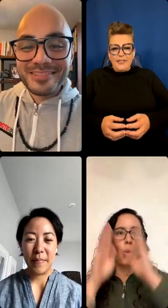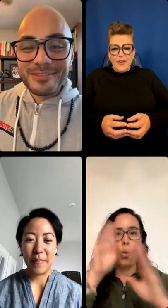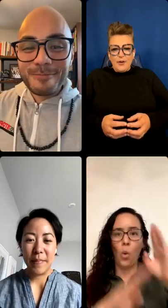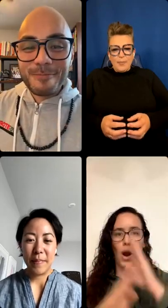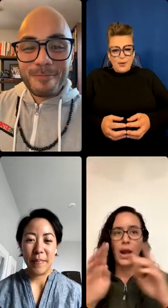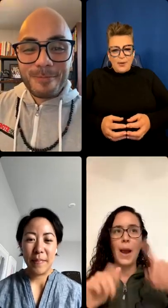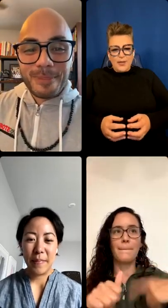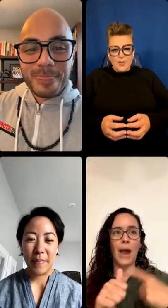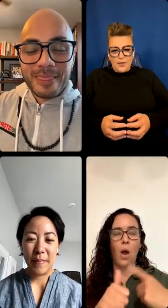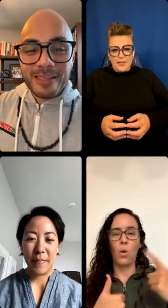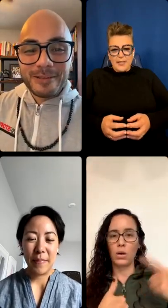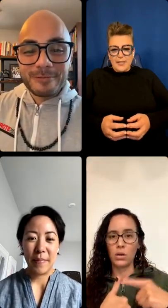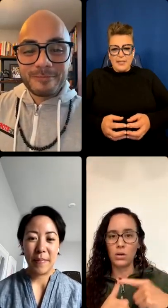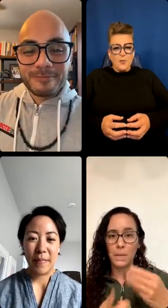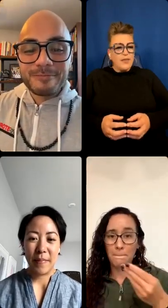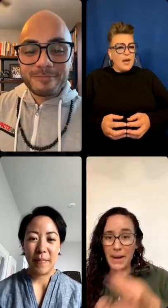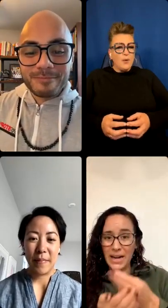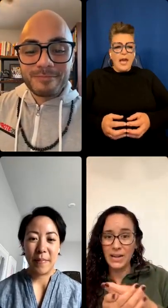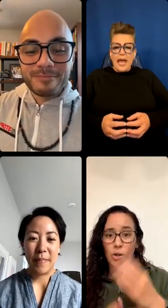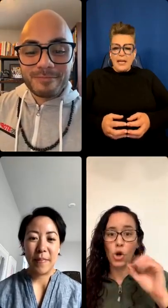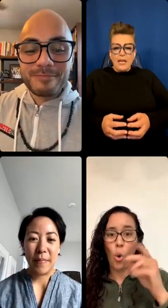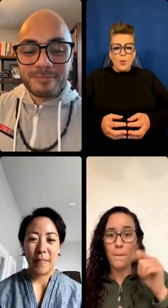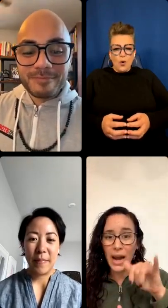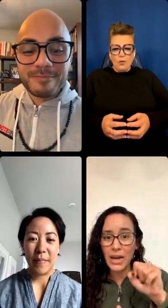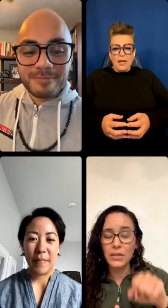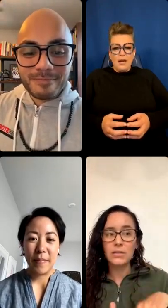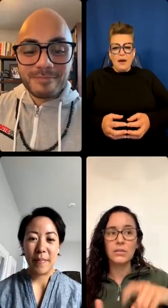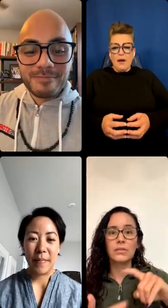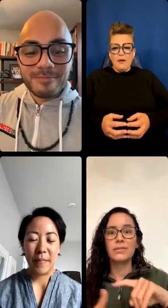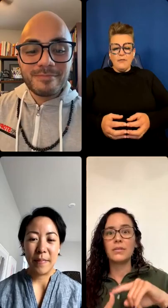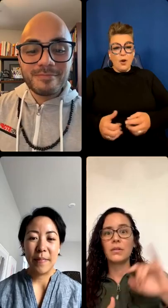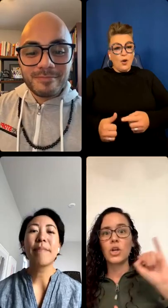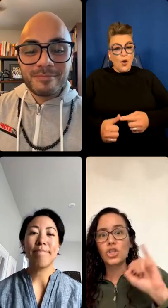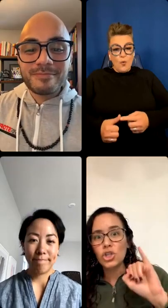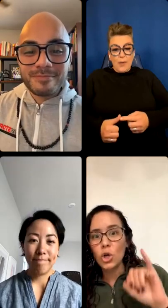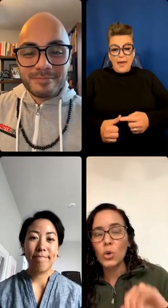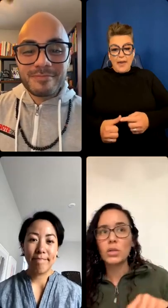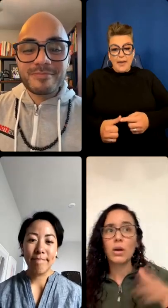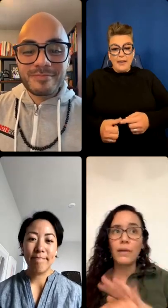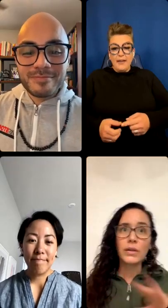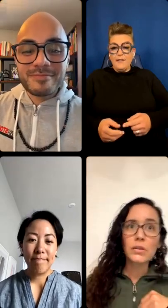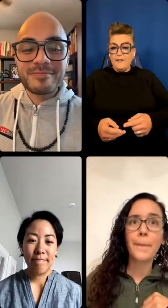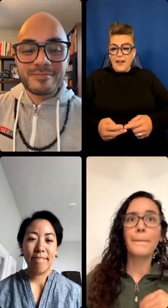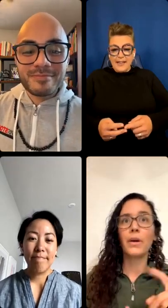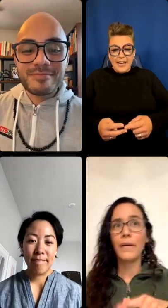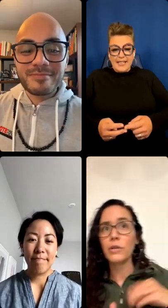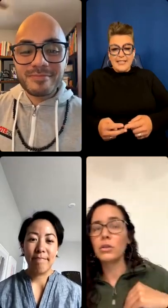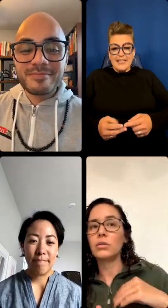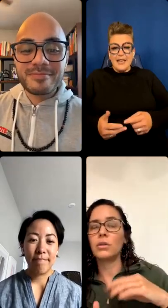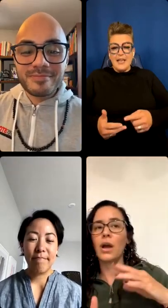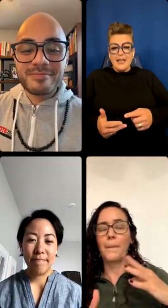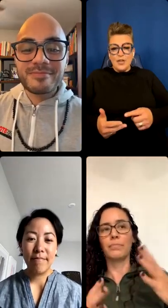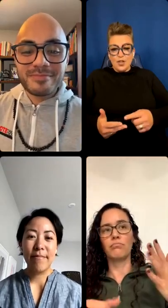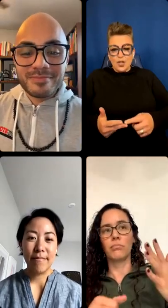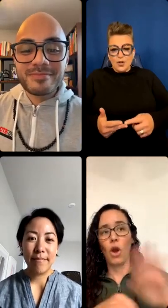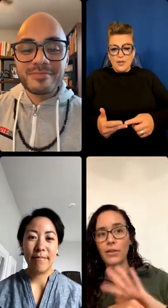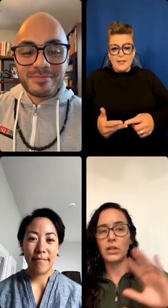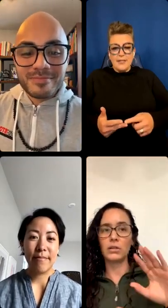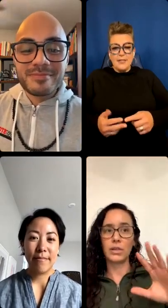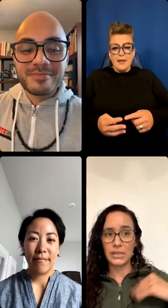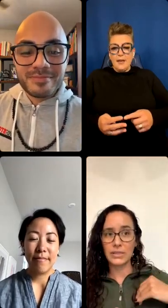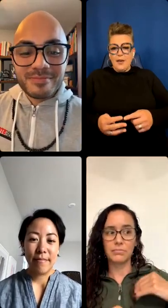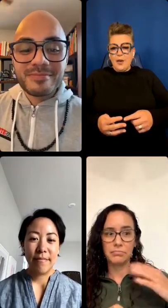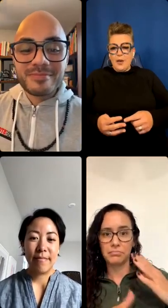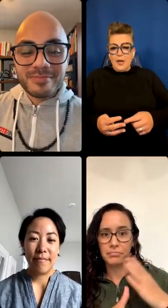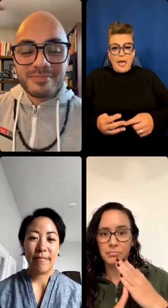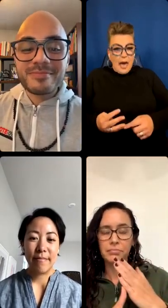get therapeutic services without any worry of copay, finance,